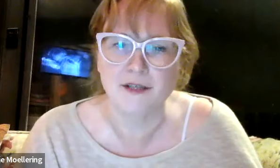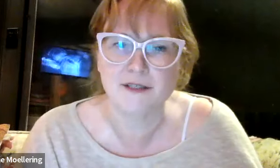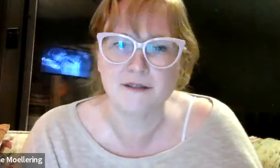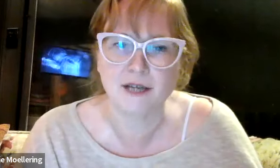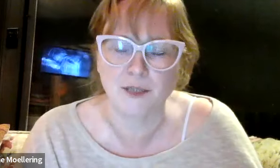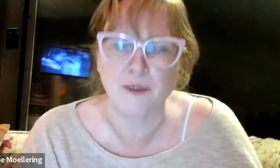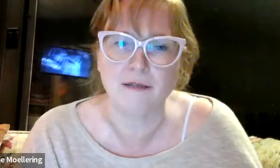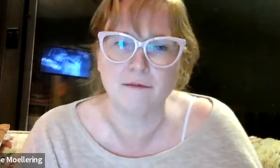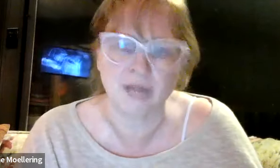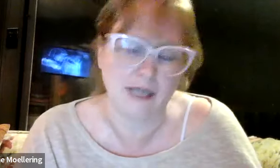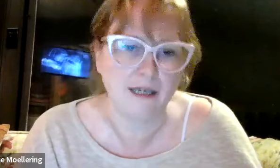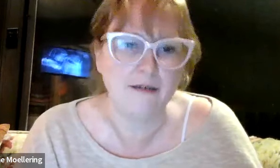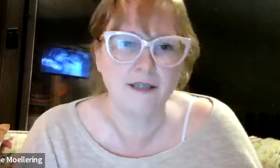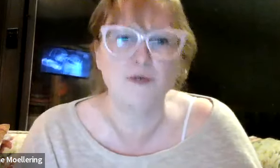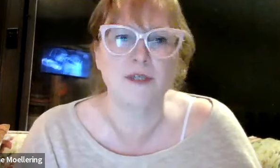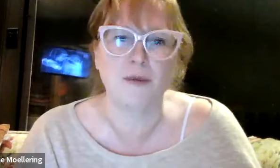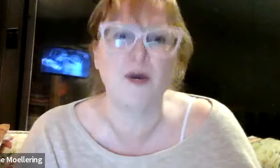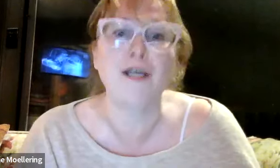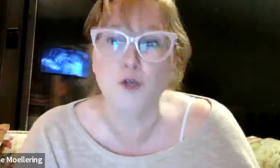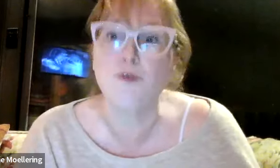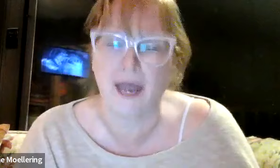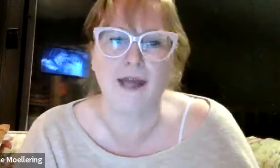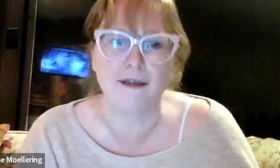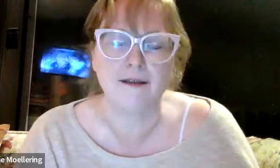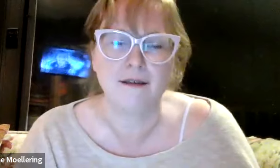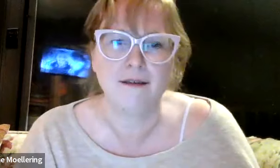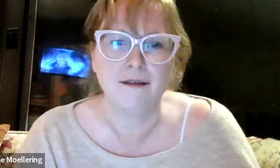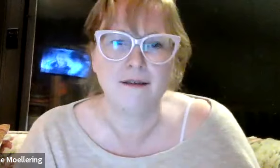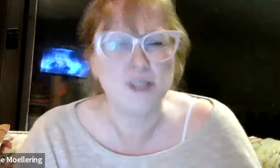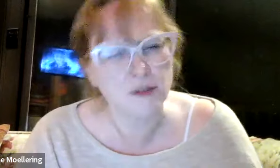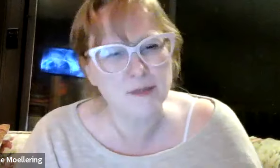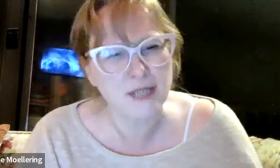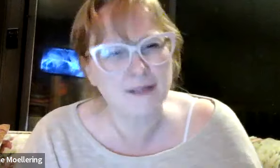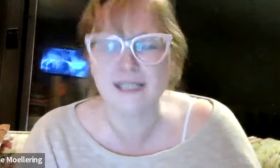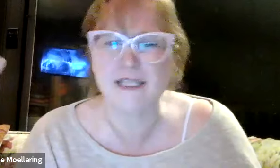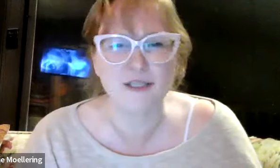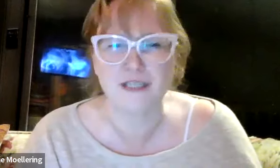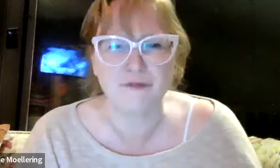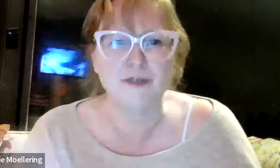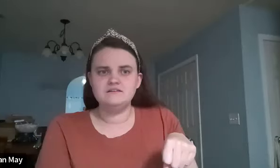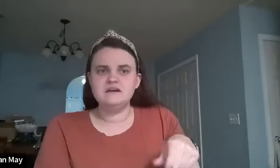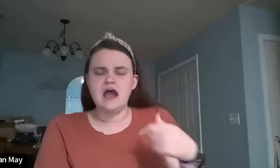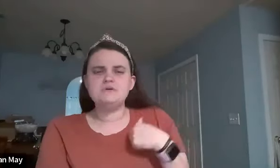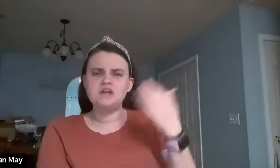his Halloween candy, and you were going to say, well, I knew that. Do you know what I'm saying? Like, is there a difference? Yeah, I would